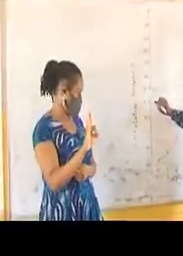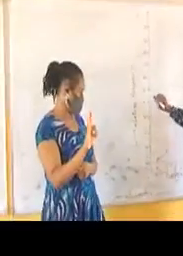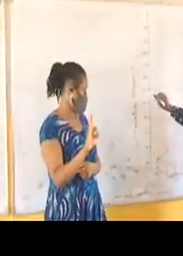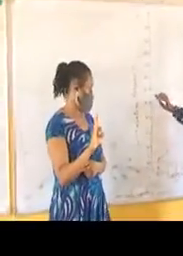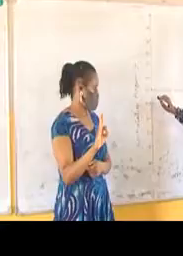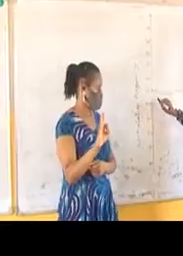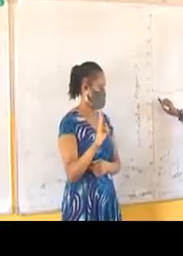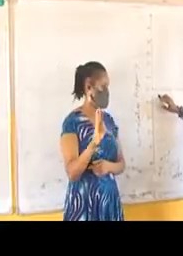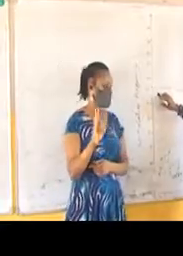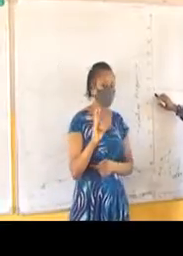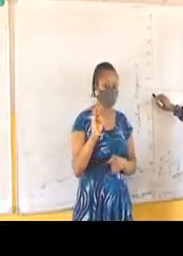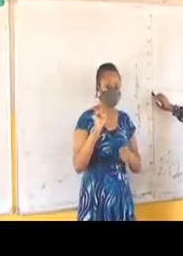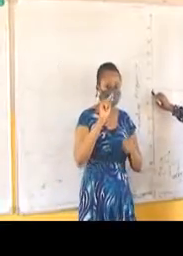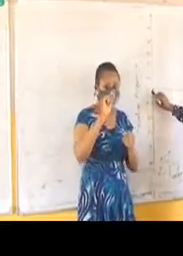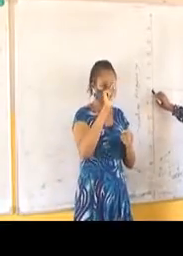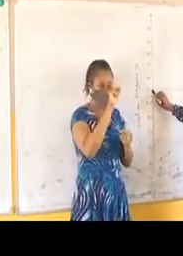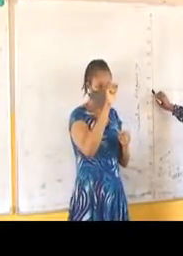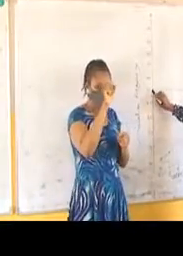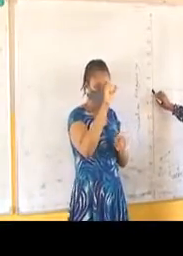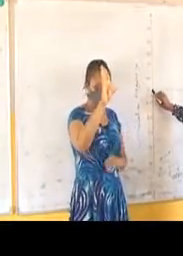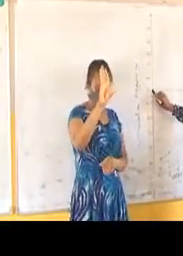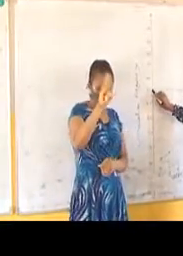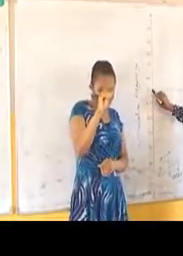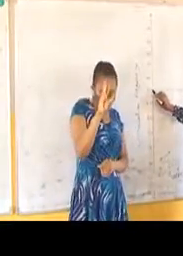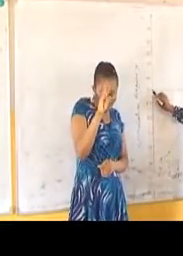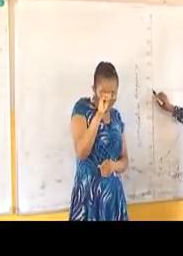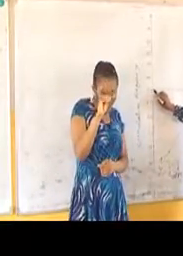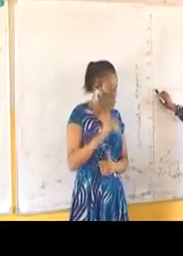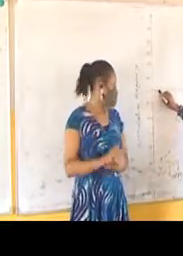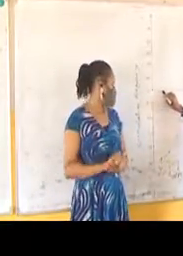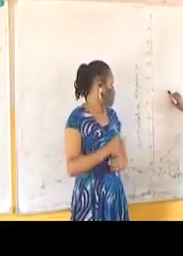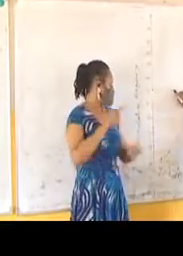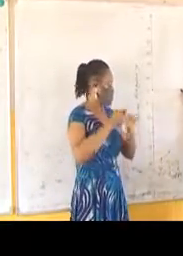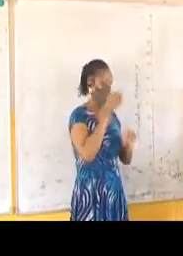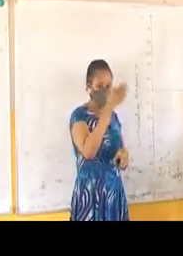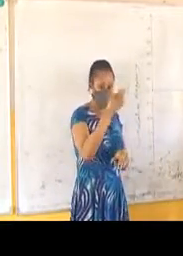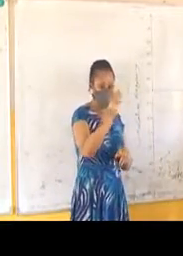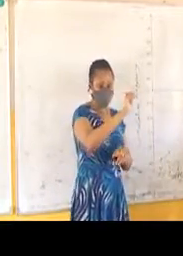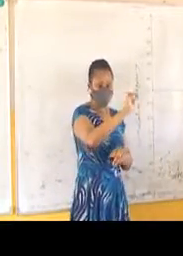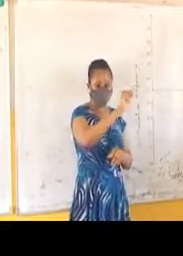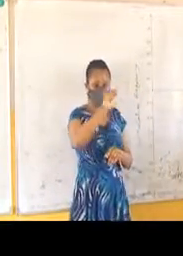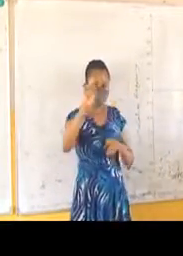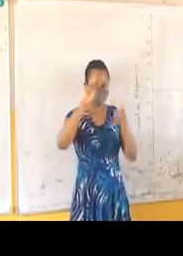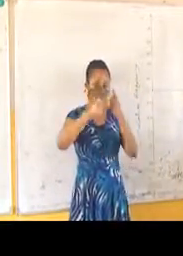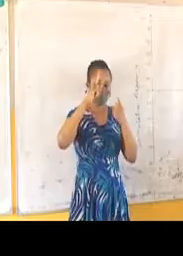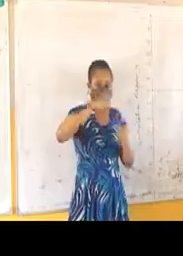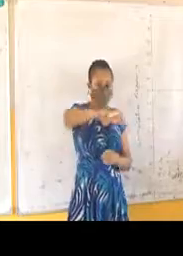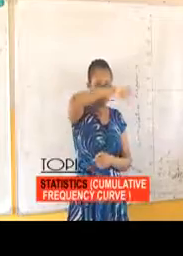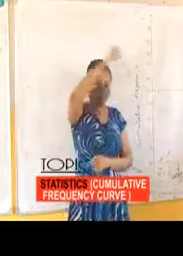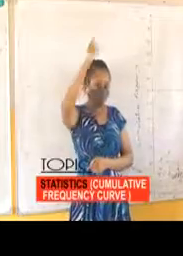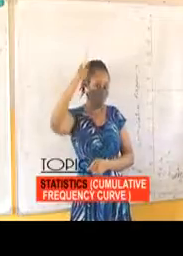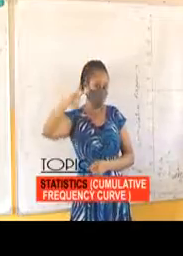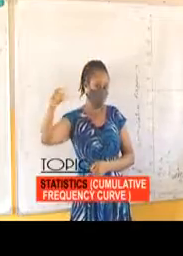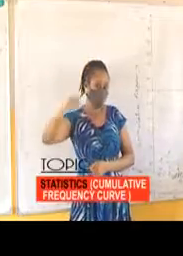axis, mark out the 50th mark, then you draw it to the graph, to the curve,